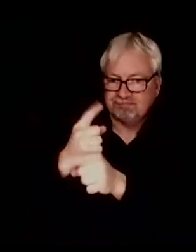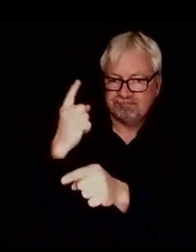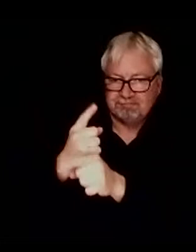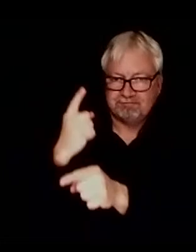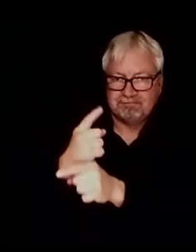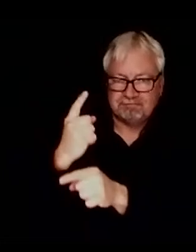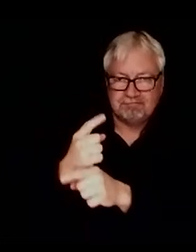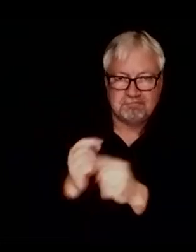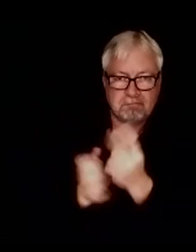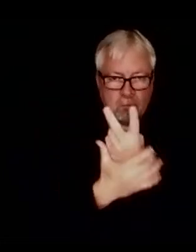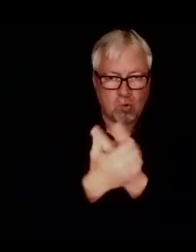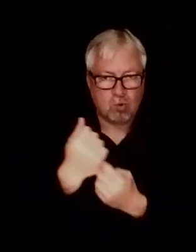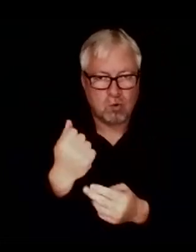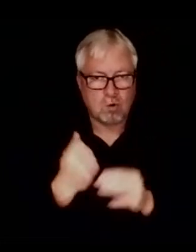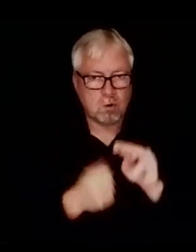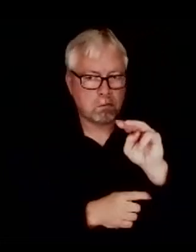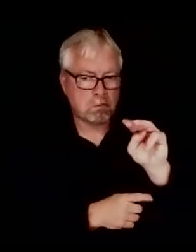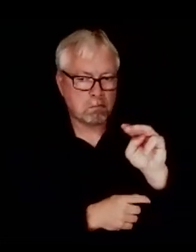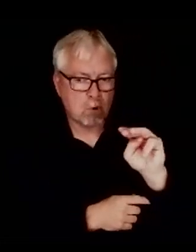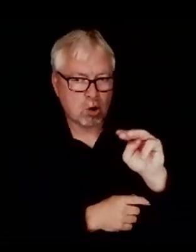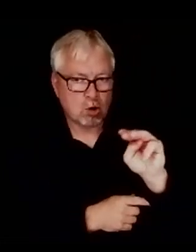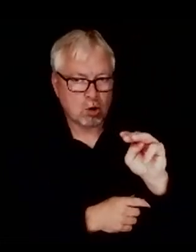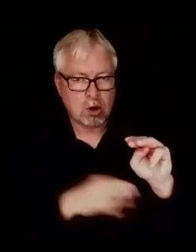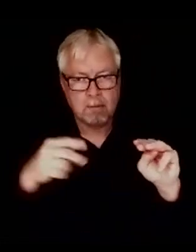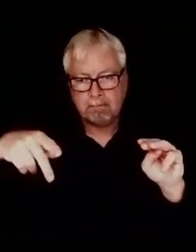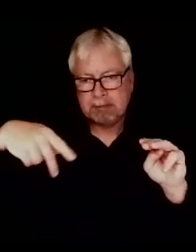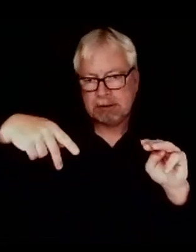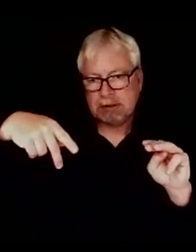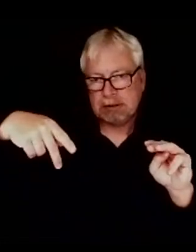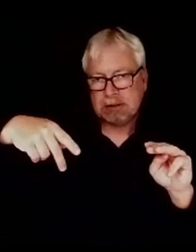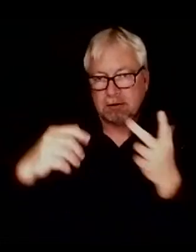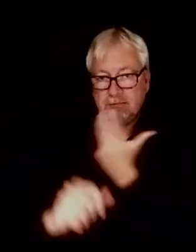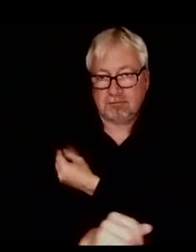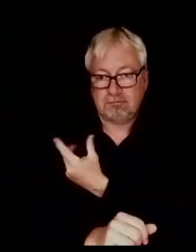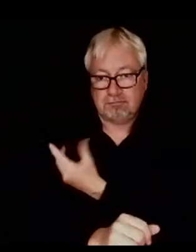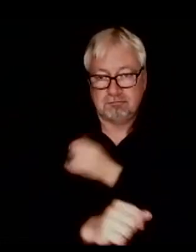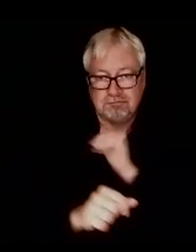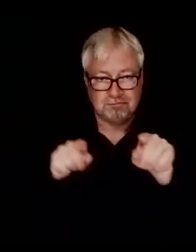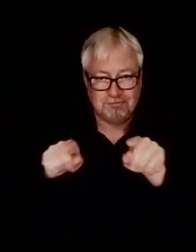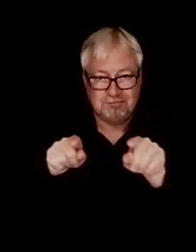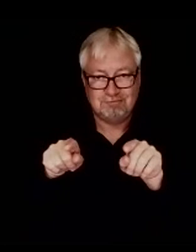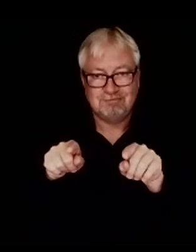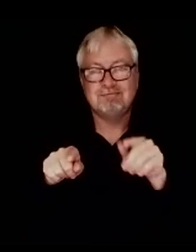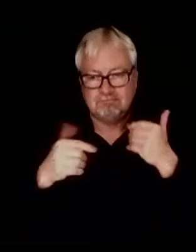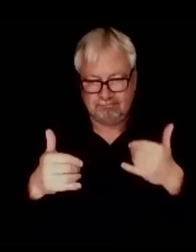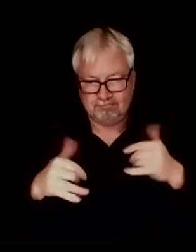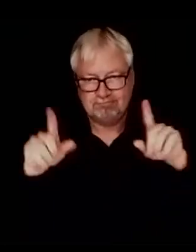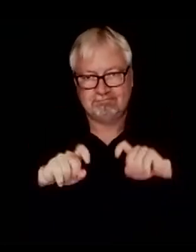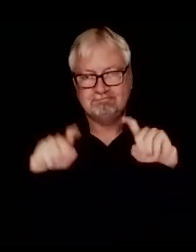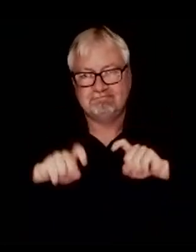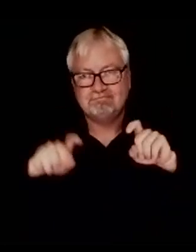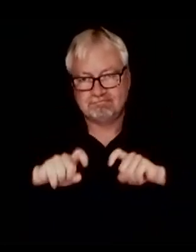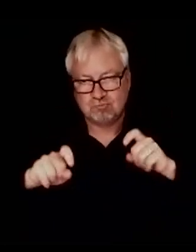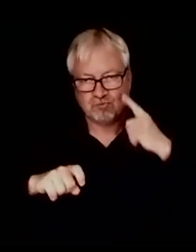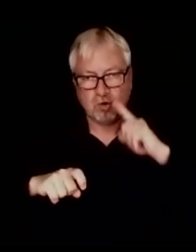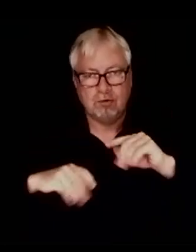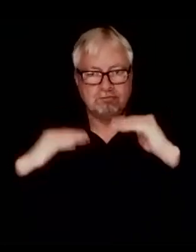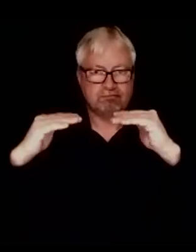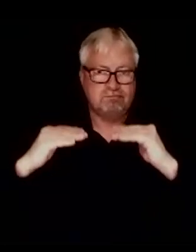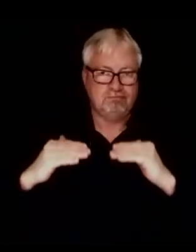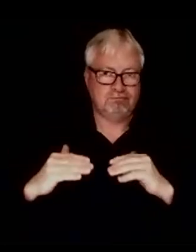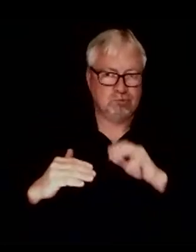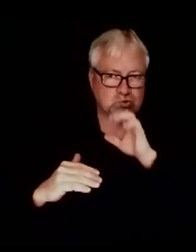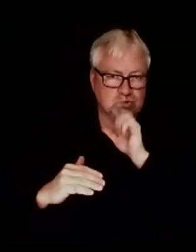Pfizer have been doing clinical trials in the adolescent, the 12 to 15 or 12 to 17-year-old age